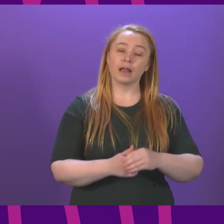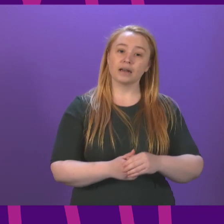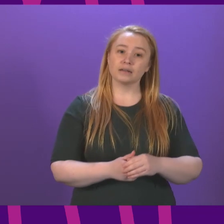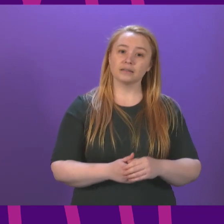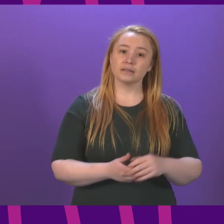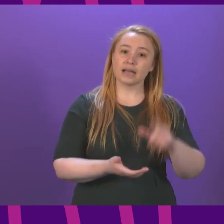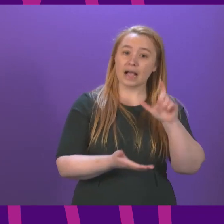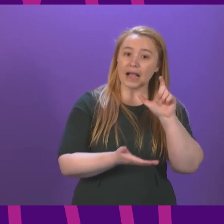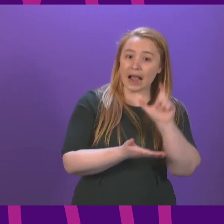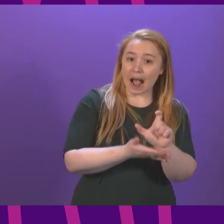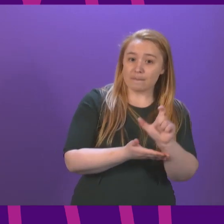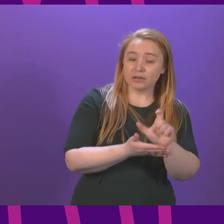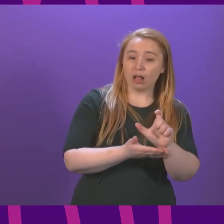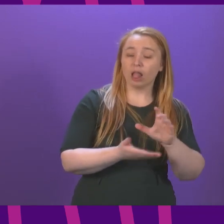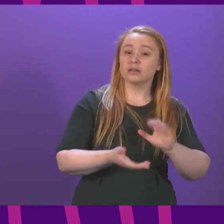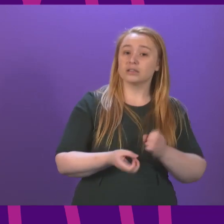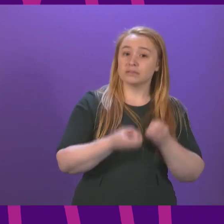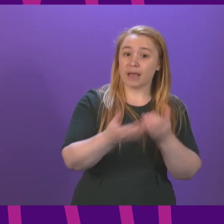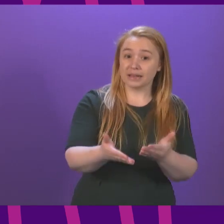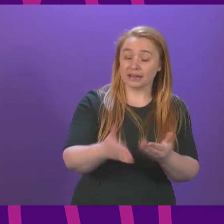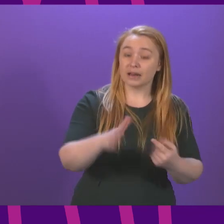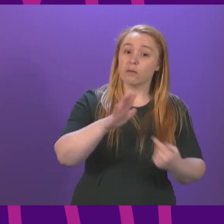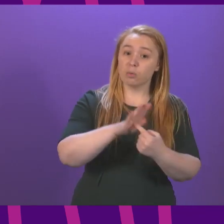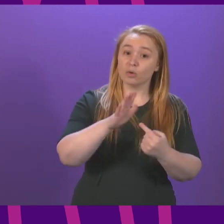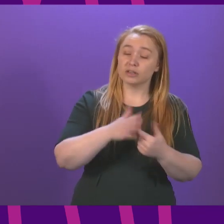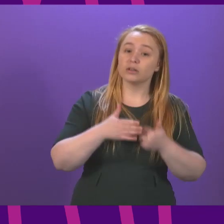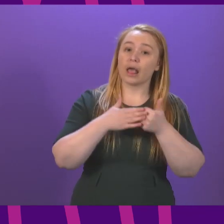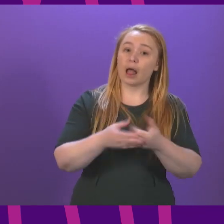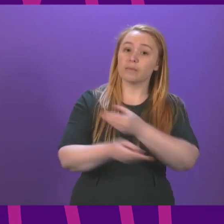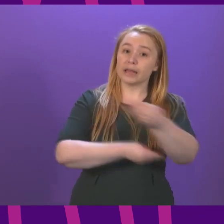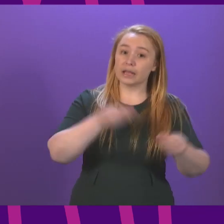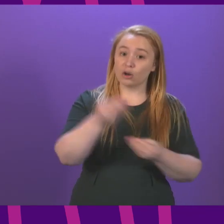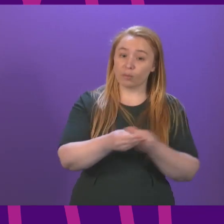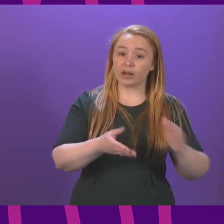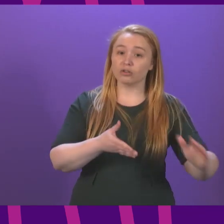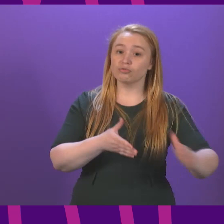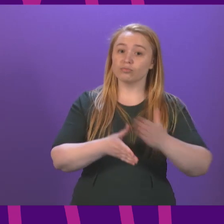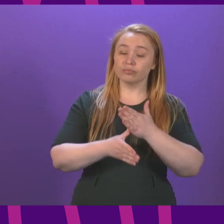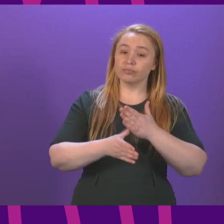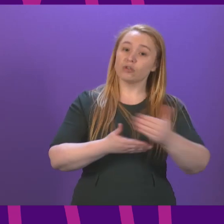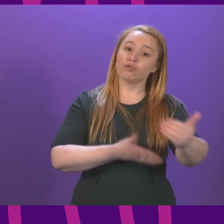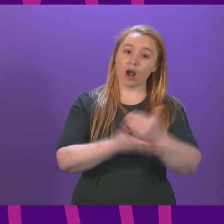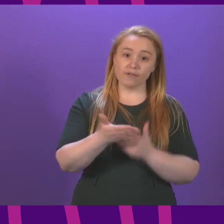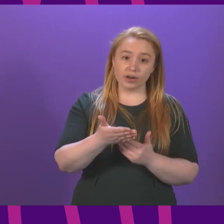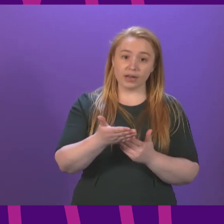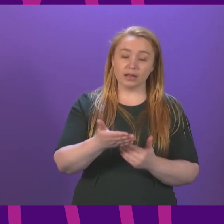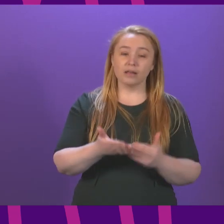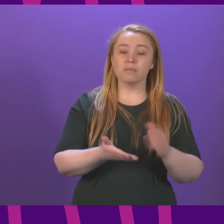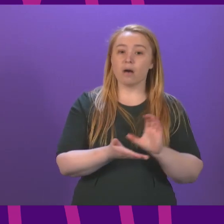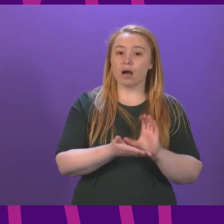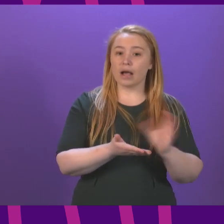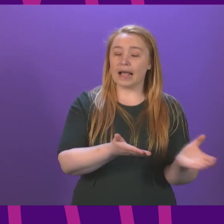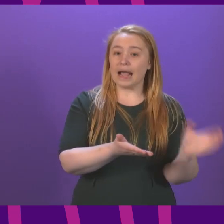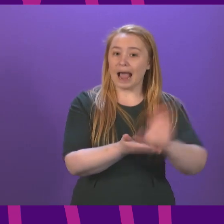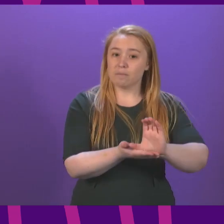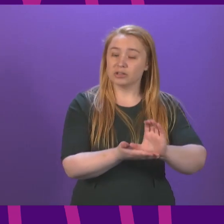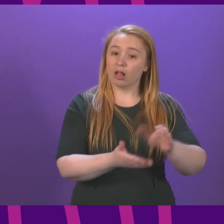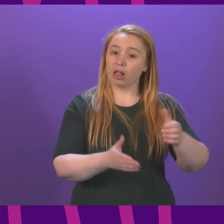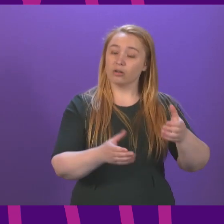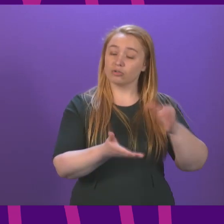course, key to economic recovery. And as a result of the budget yesterday, our capital grant for 2021